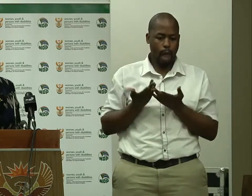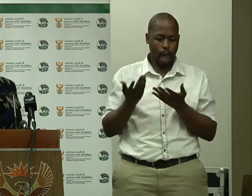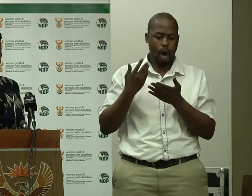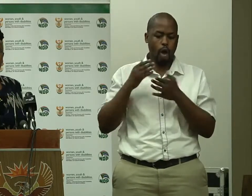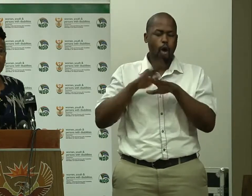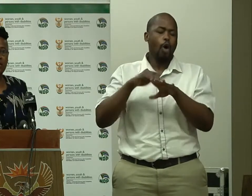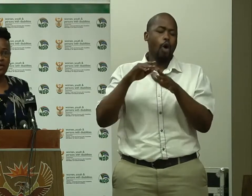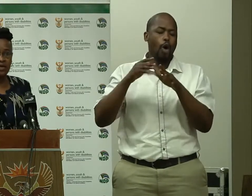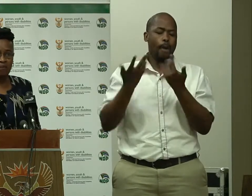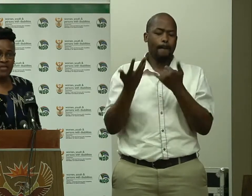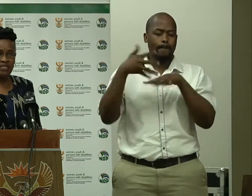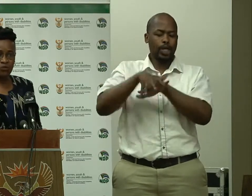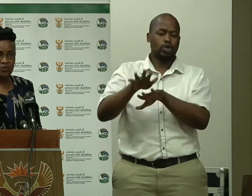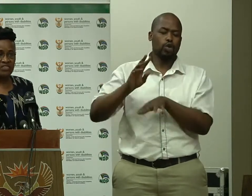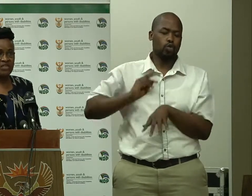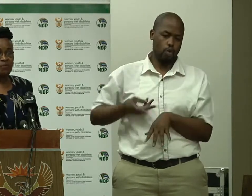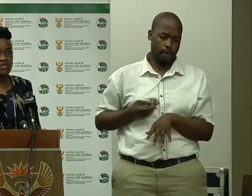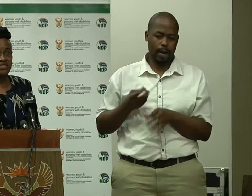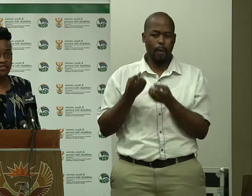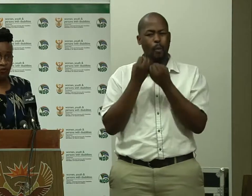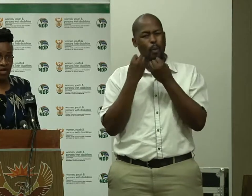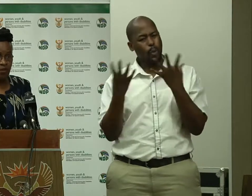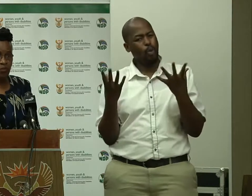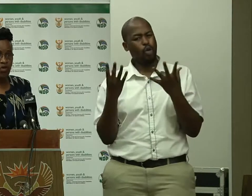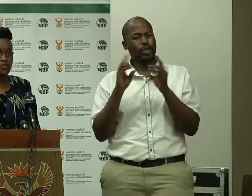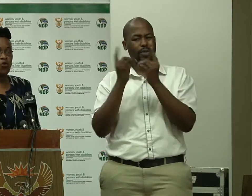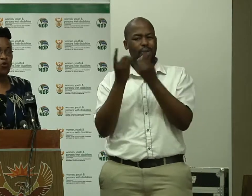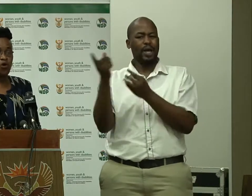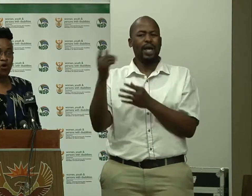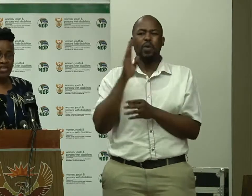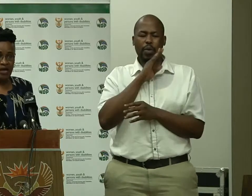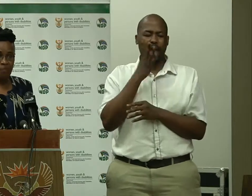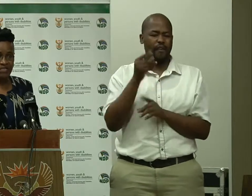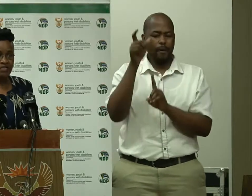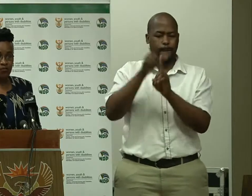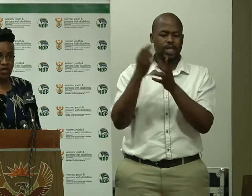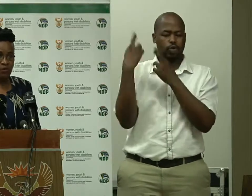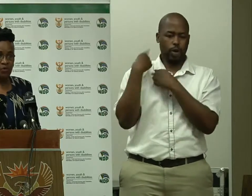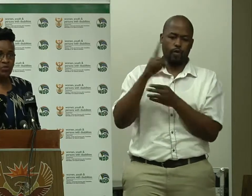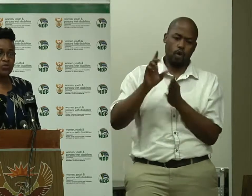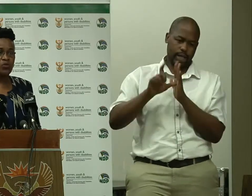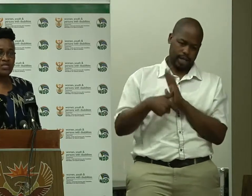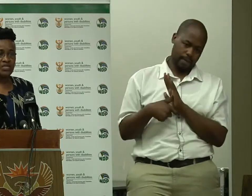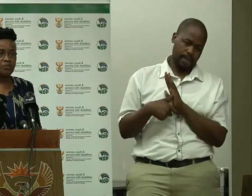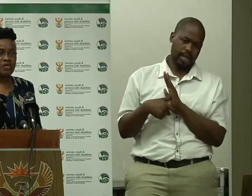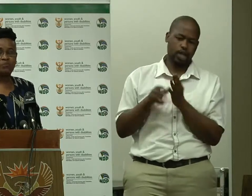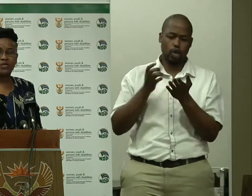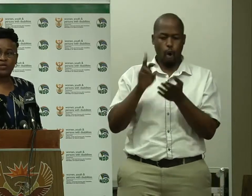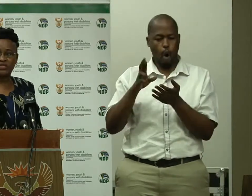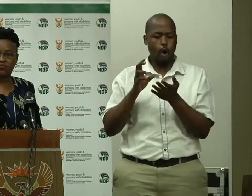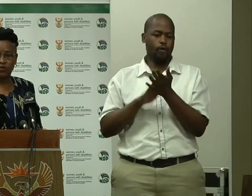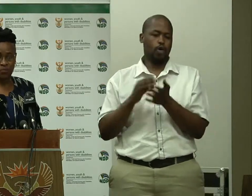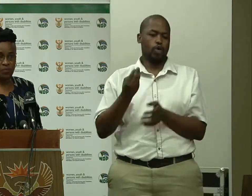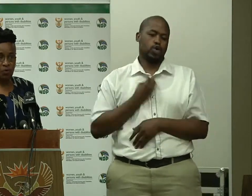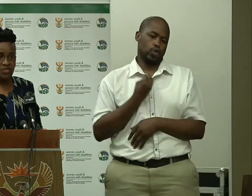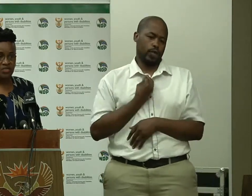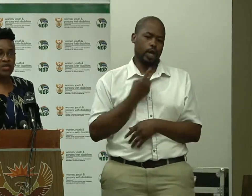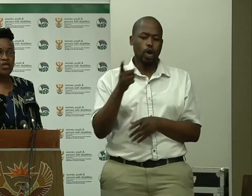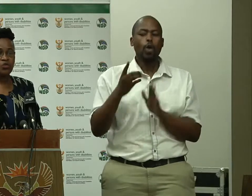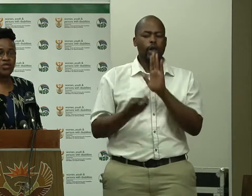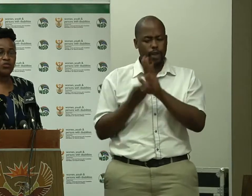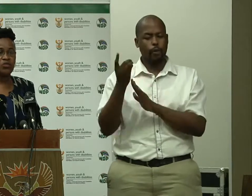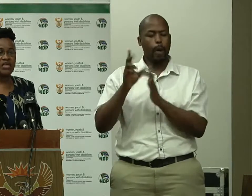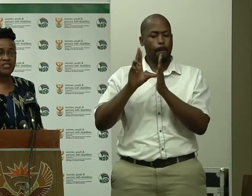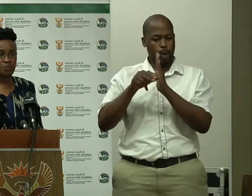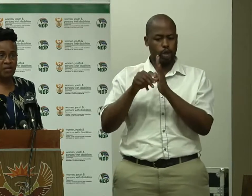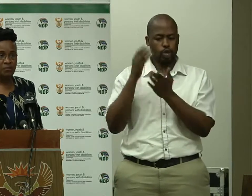departments do not have the persons with disabilities focal points or young persons focal points. So as a department, we are developing policy